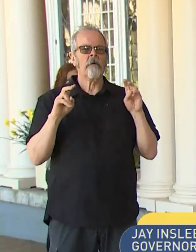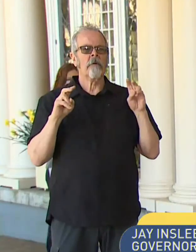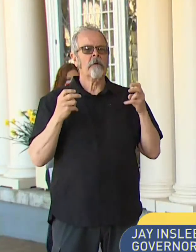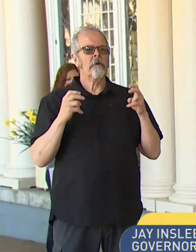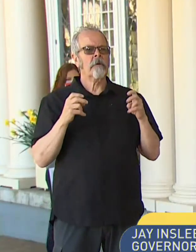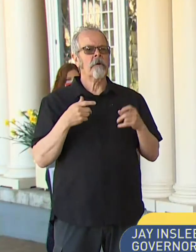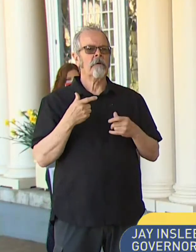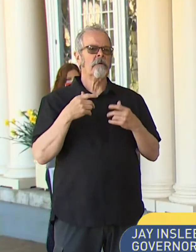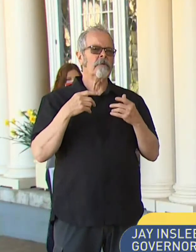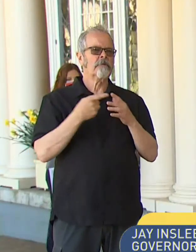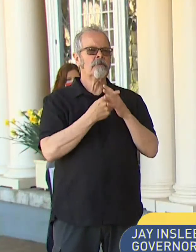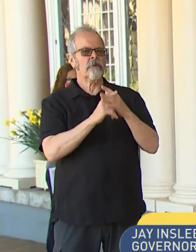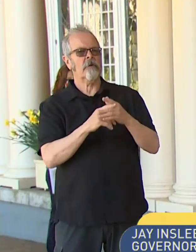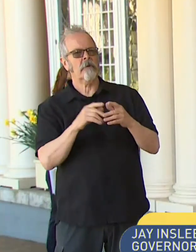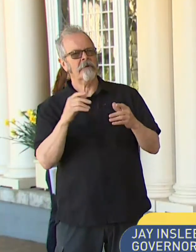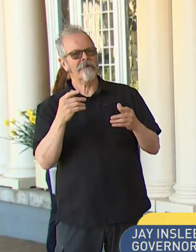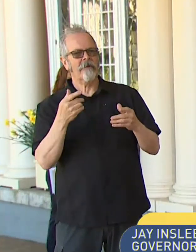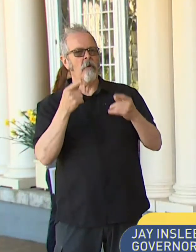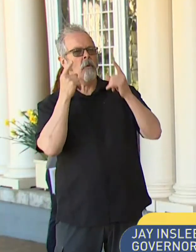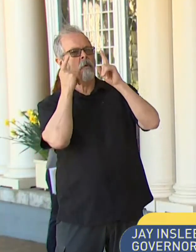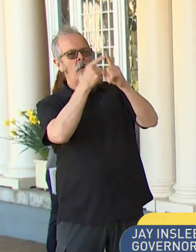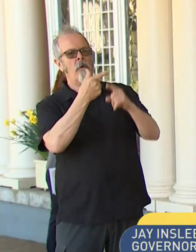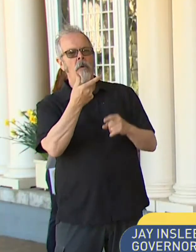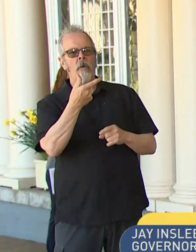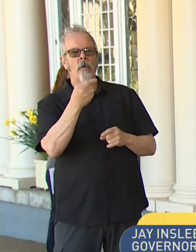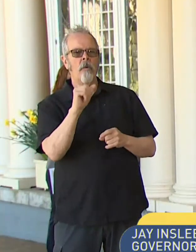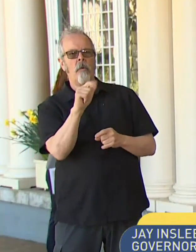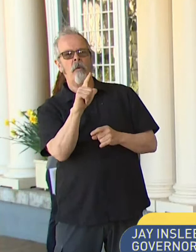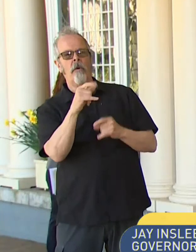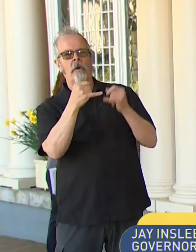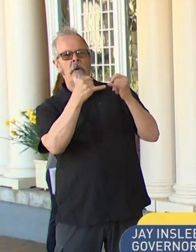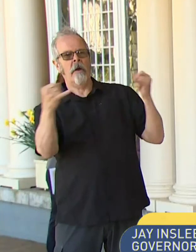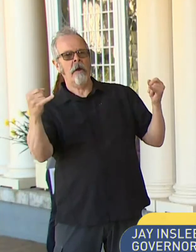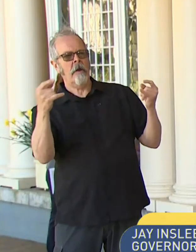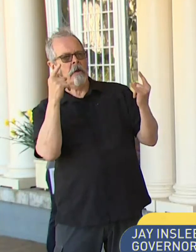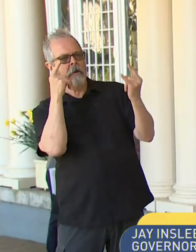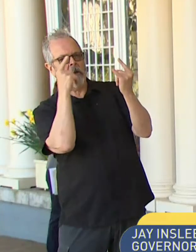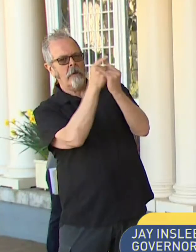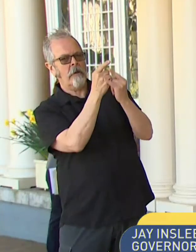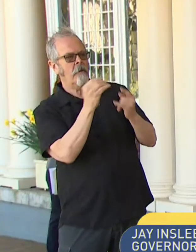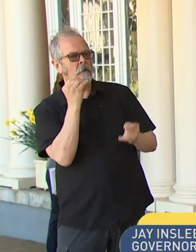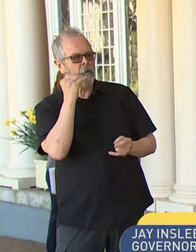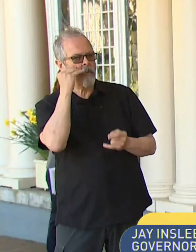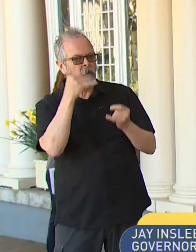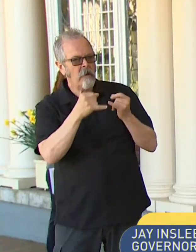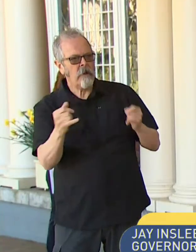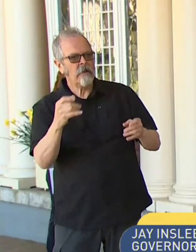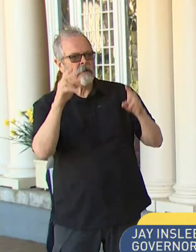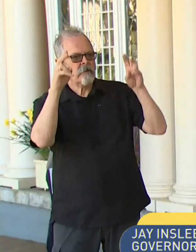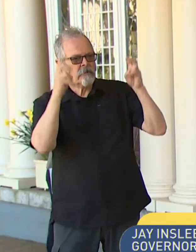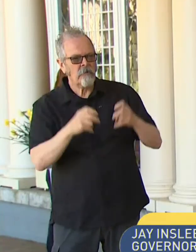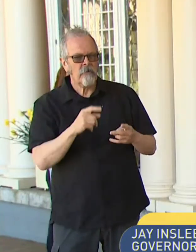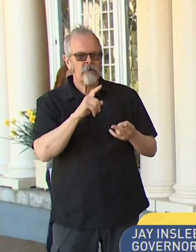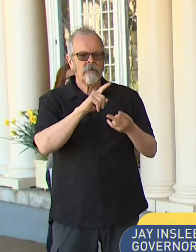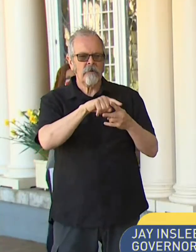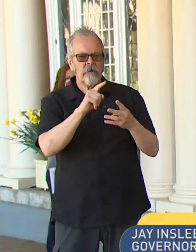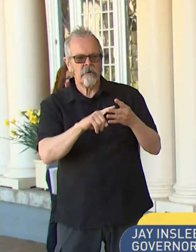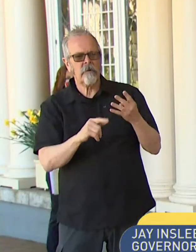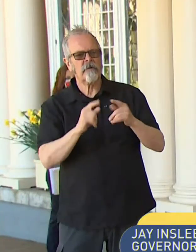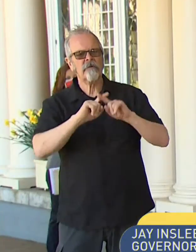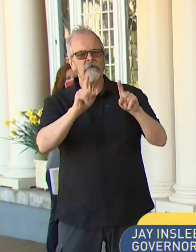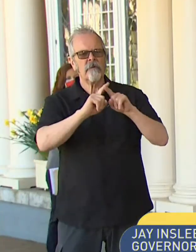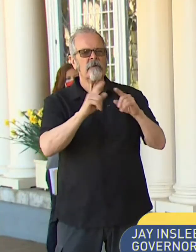issues, on police accountability issues, on a whole host of equity issues.